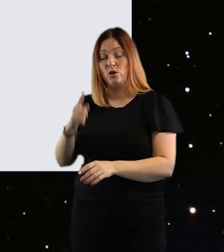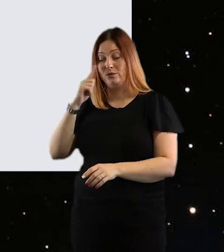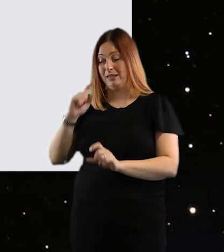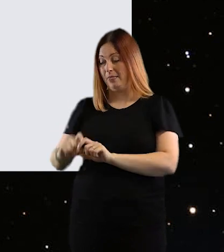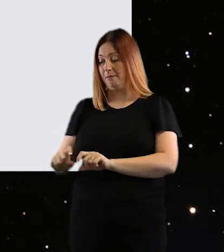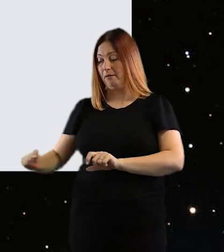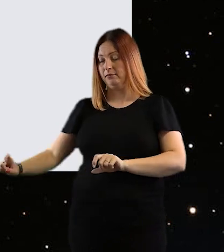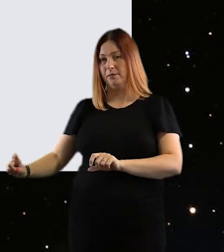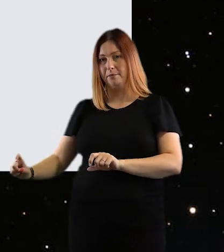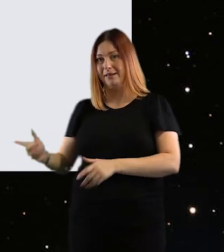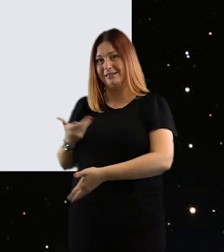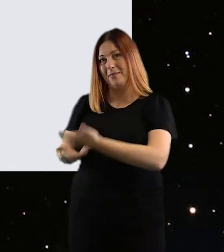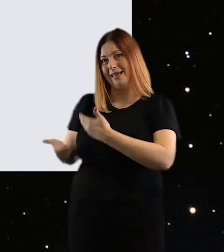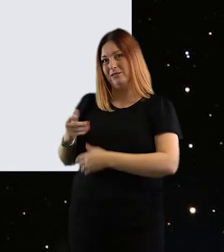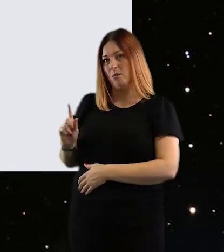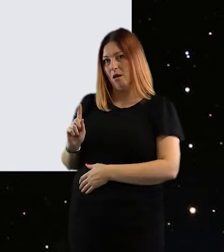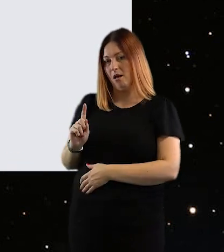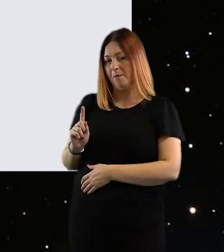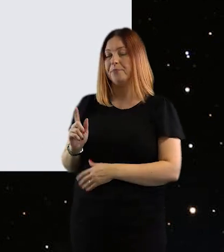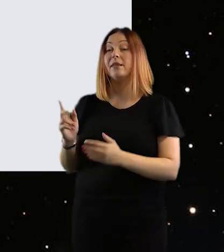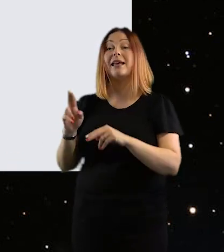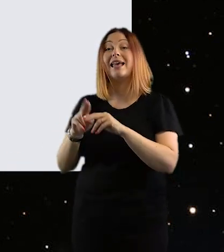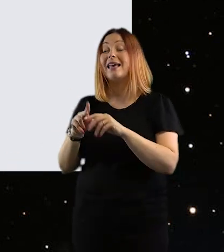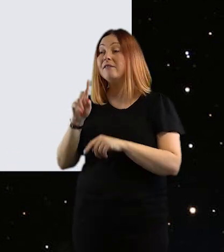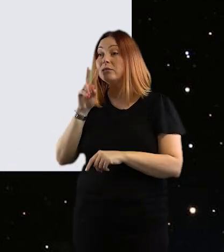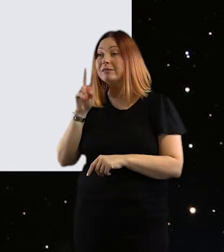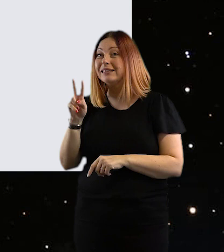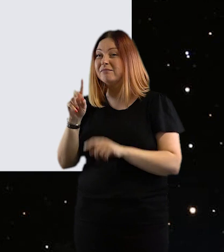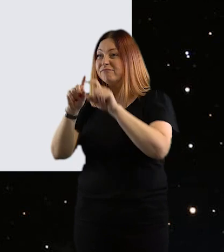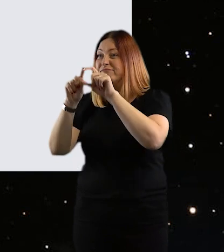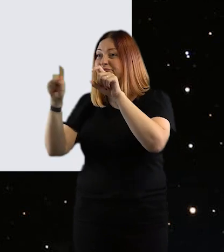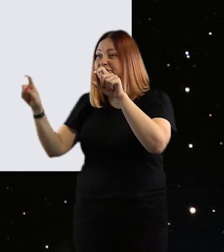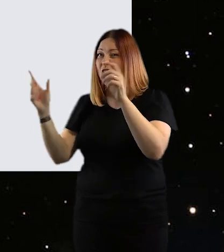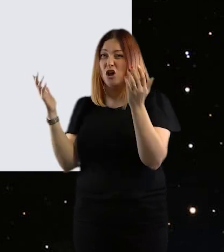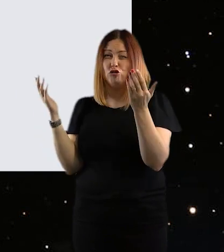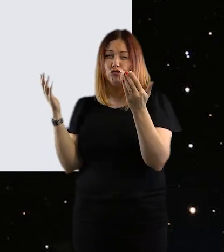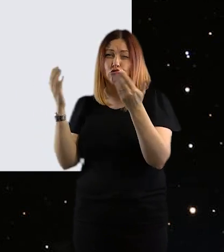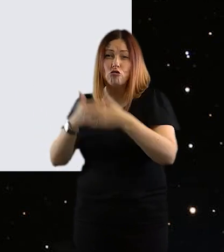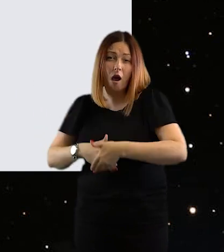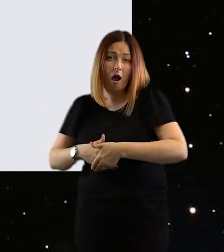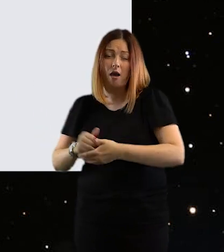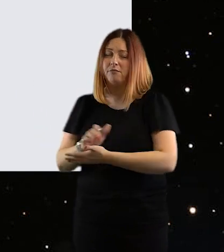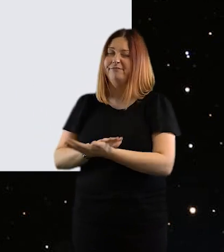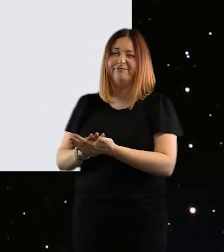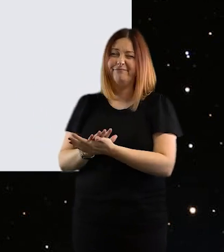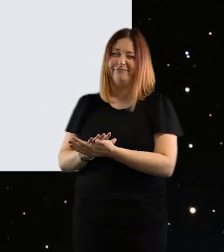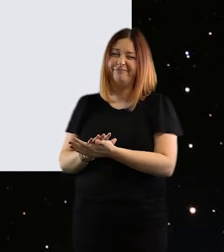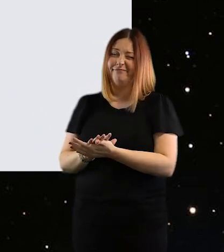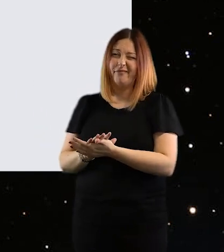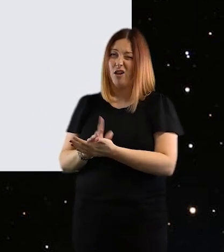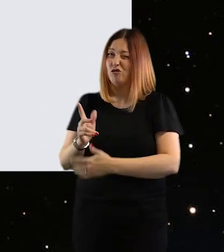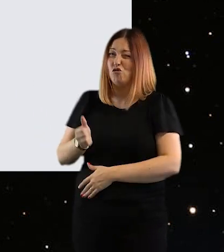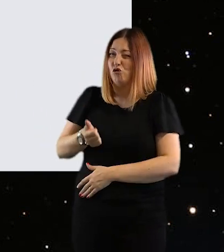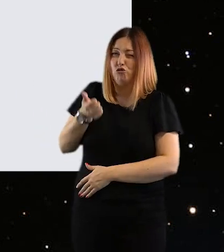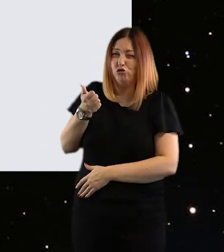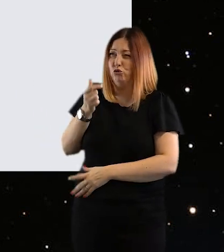this. So the dark areas mean that there is a poor chance. So all the way up until the start of